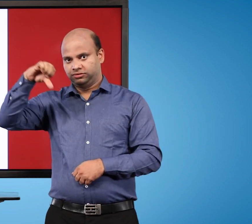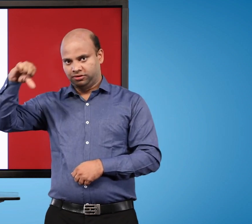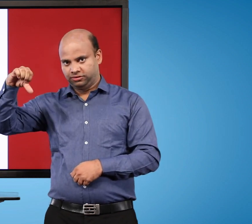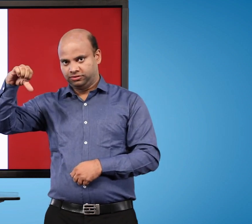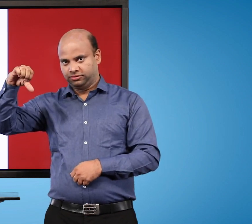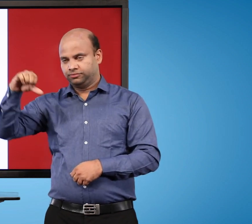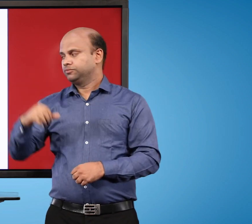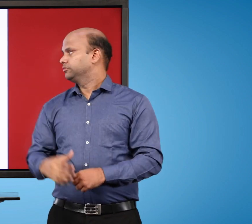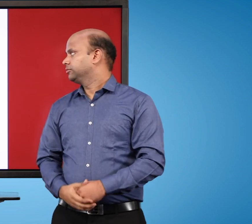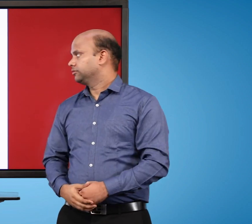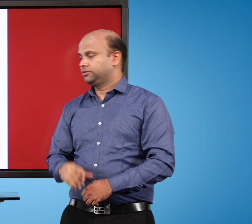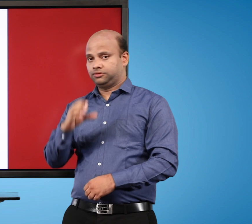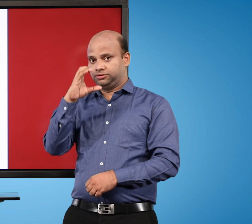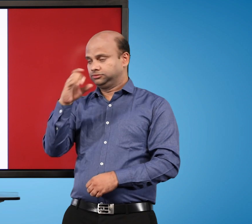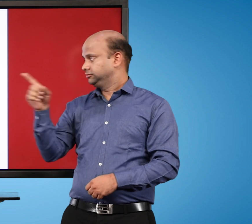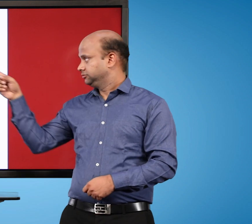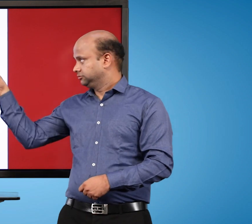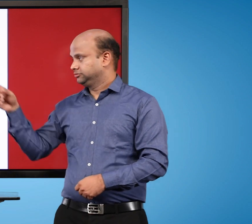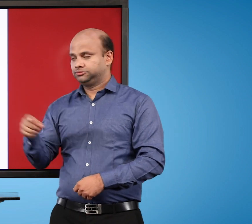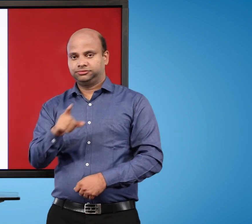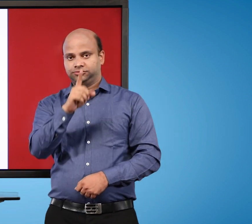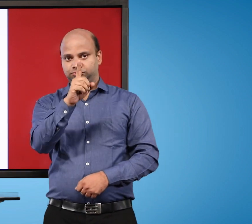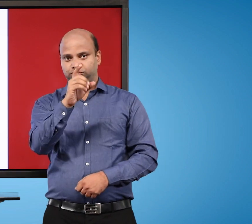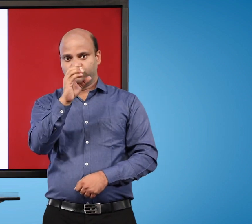100199, C.